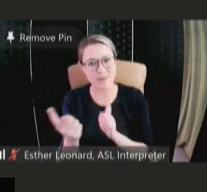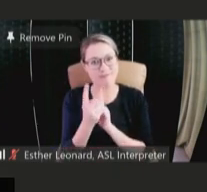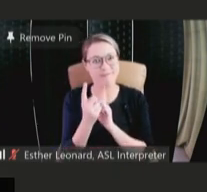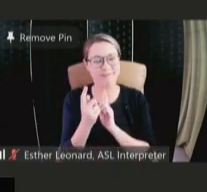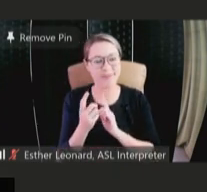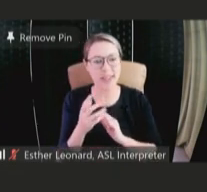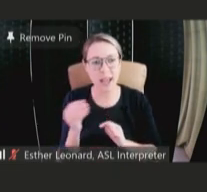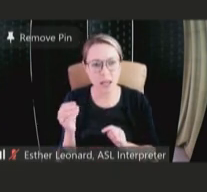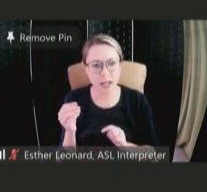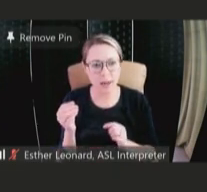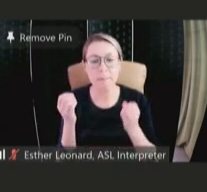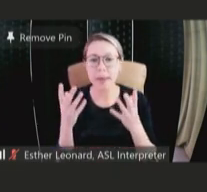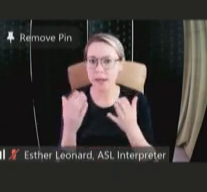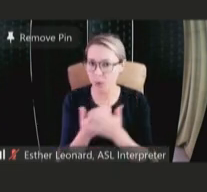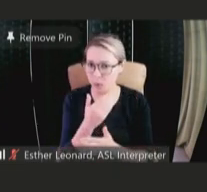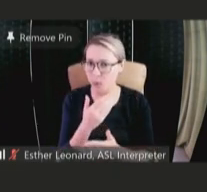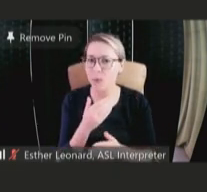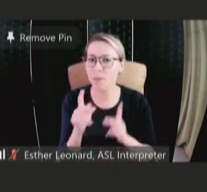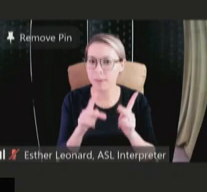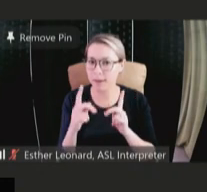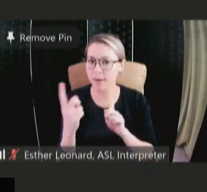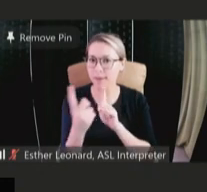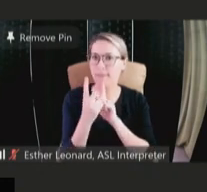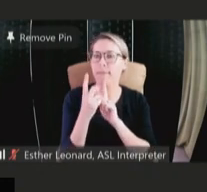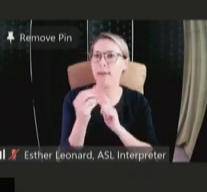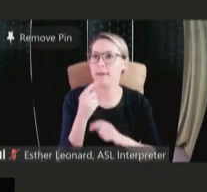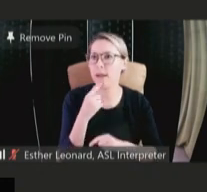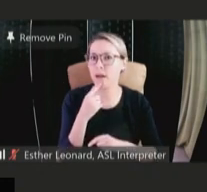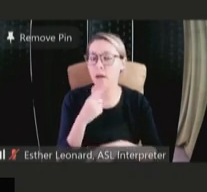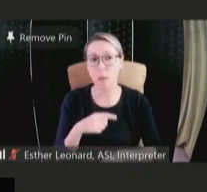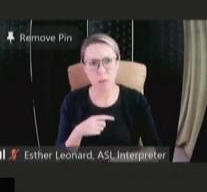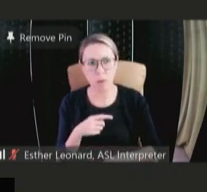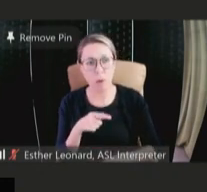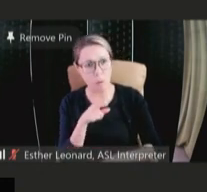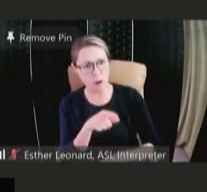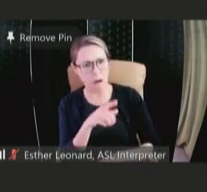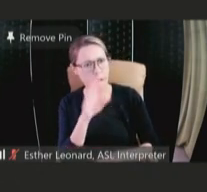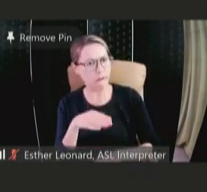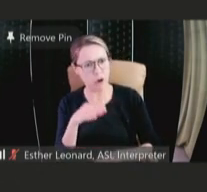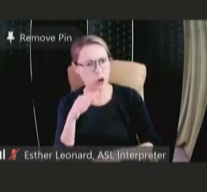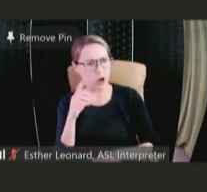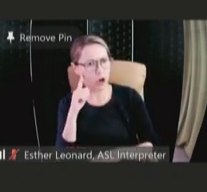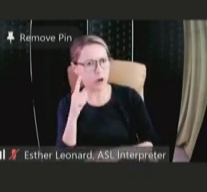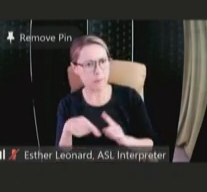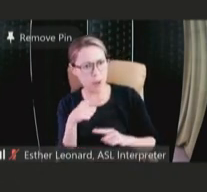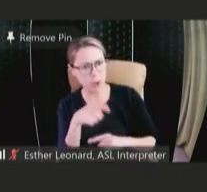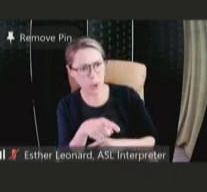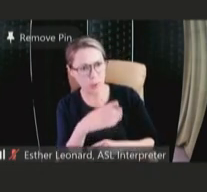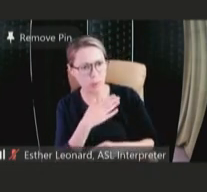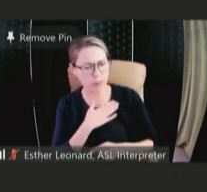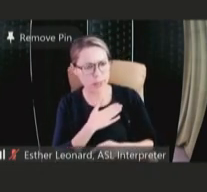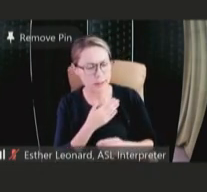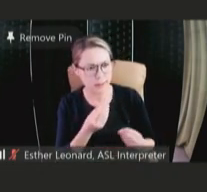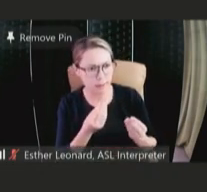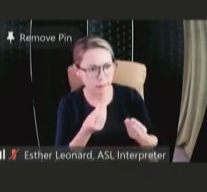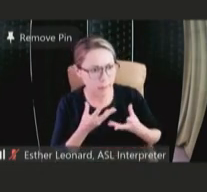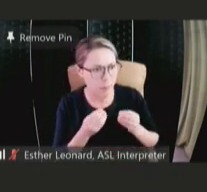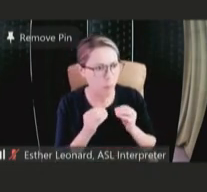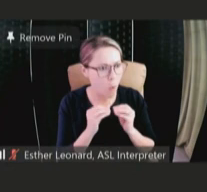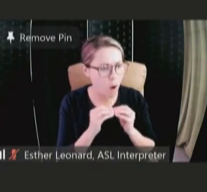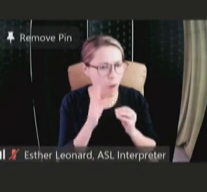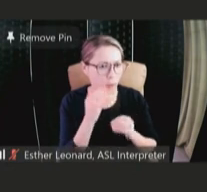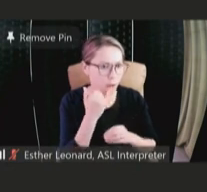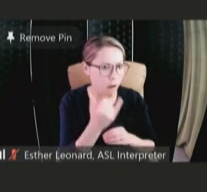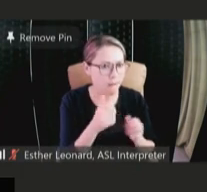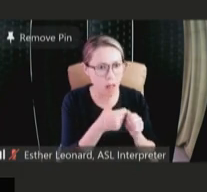people who came up and said, wow, I didn't know you existed. Please tell me more. I'm going to call and follow up. We had at least one